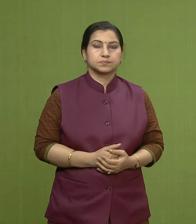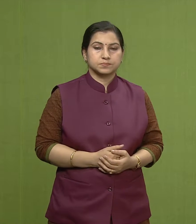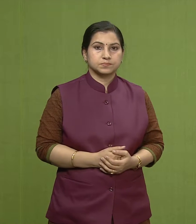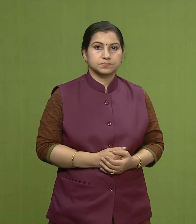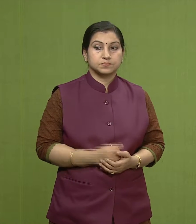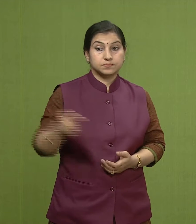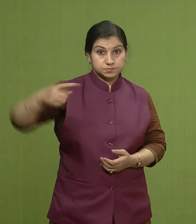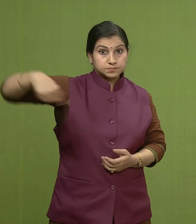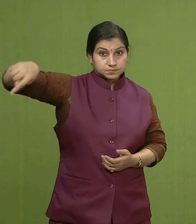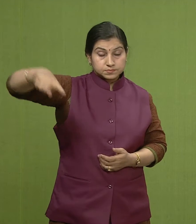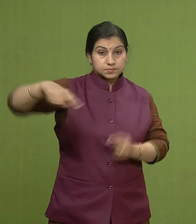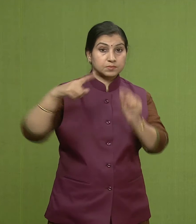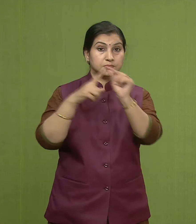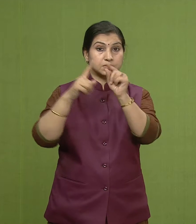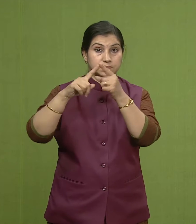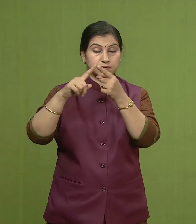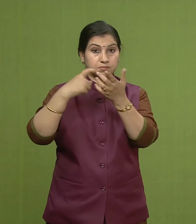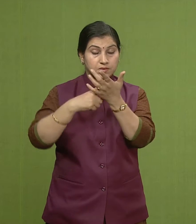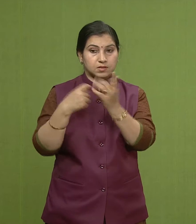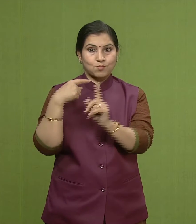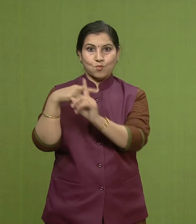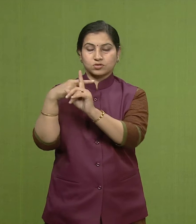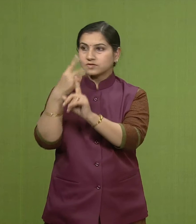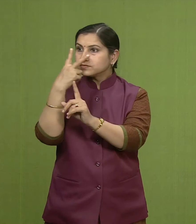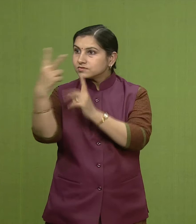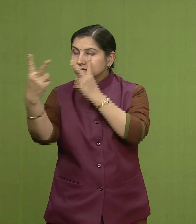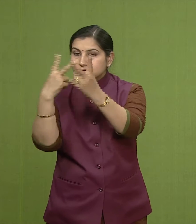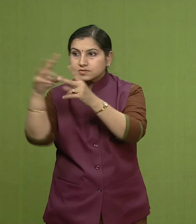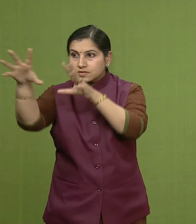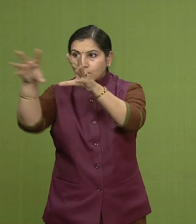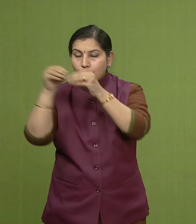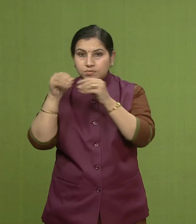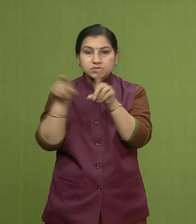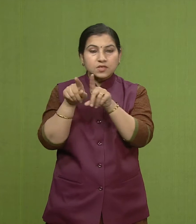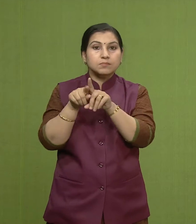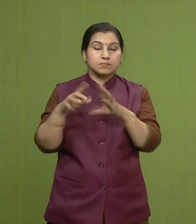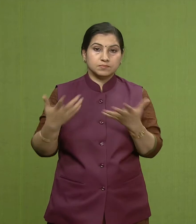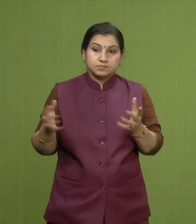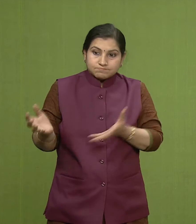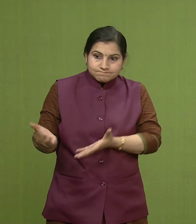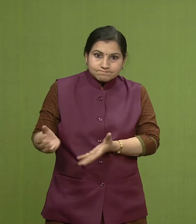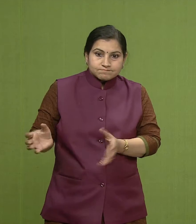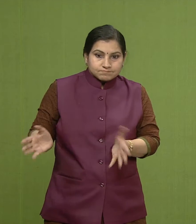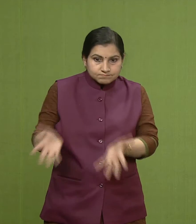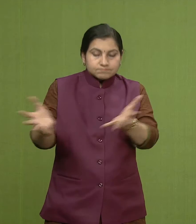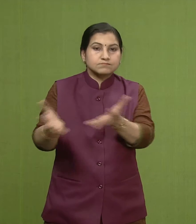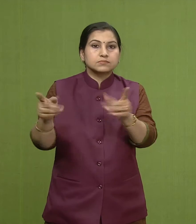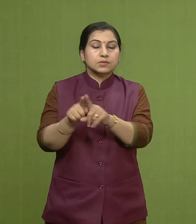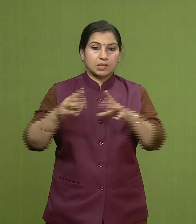Peers can act as positive role models and can also encourage healthy behavior.